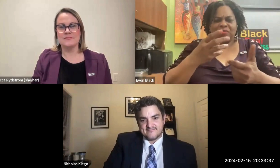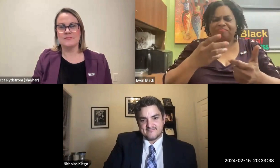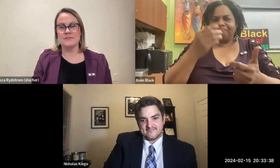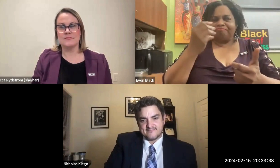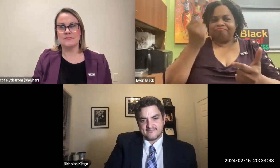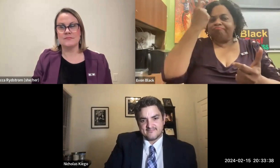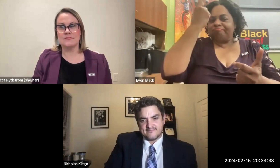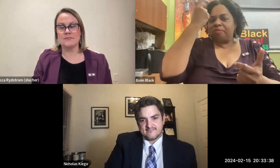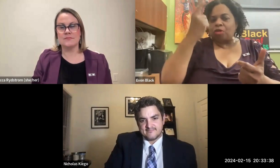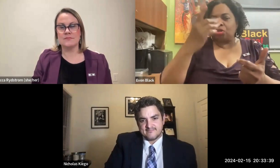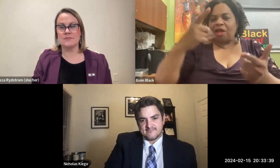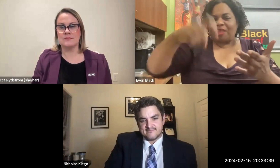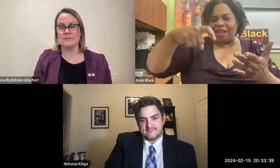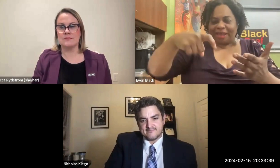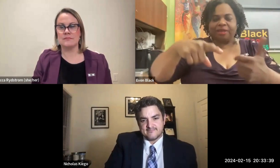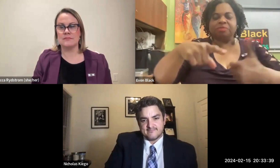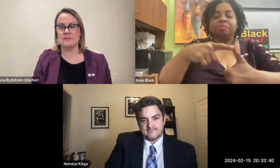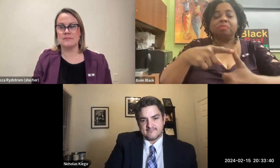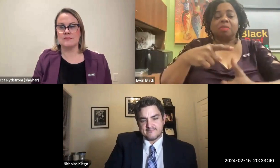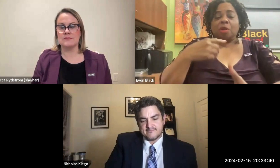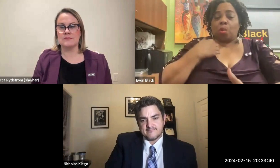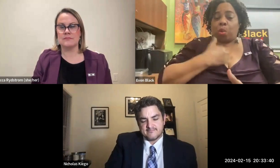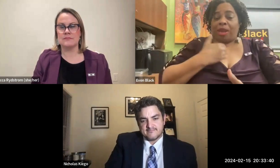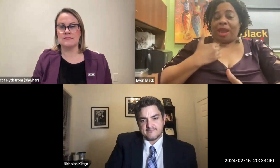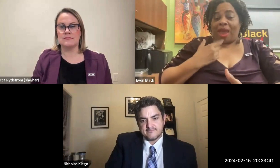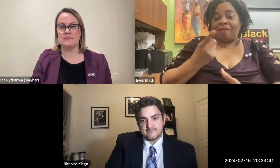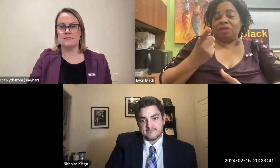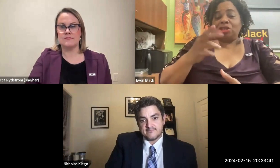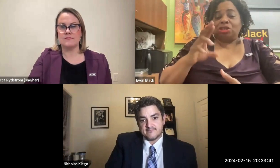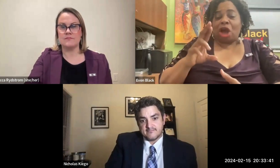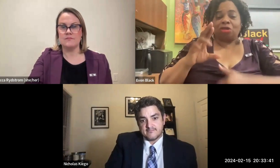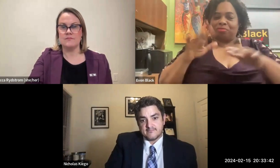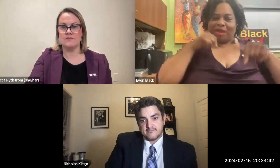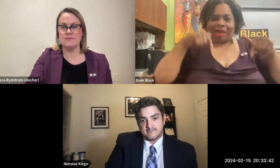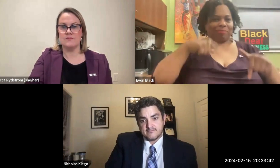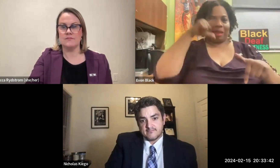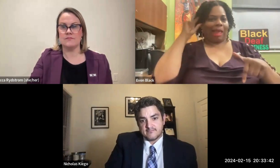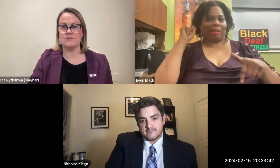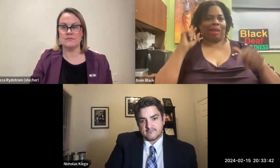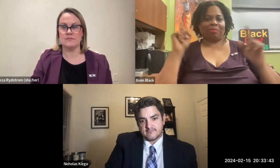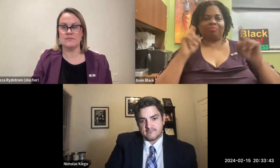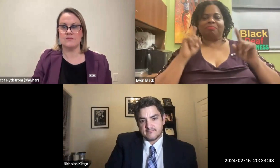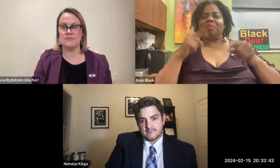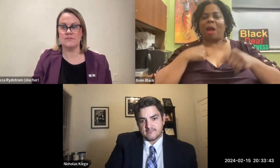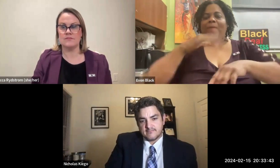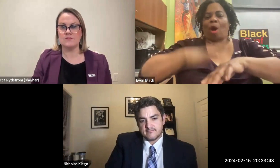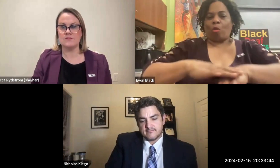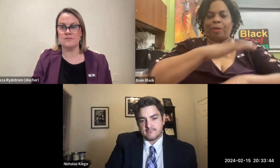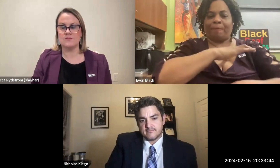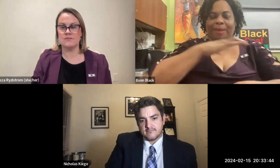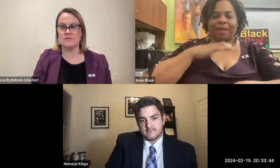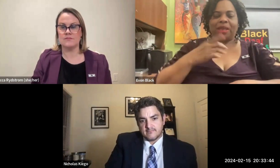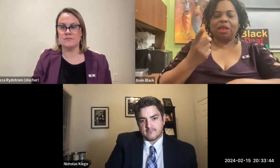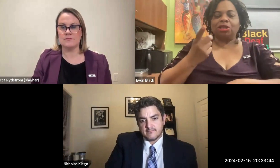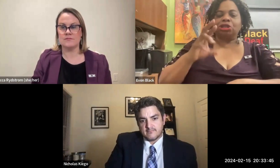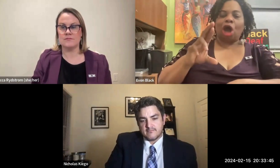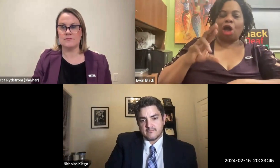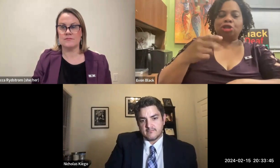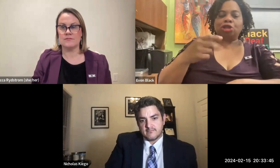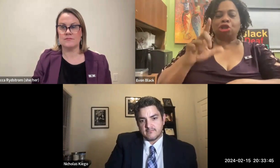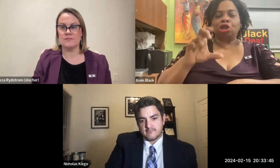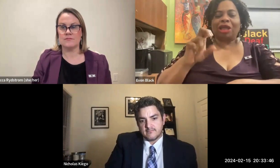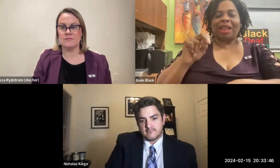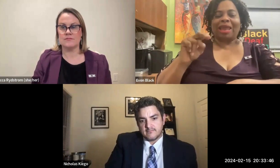Being from the South, just wanted to give you a shout out. I definitely understand that there is a need. We do have,